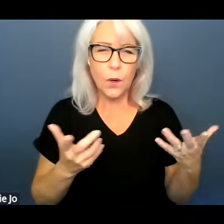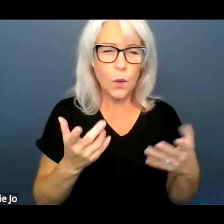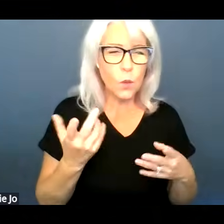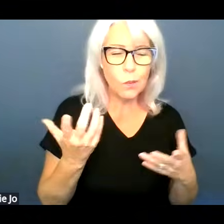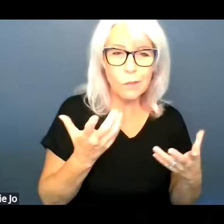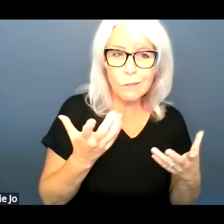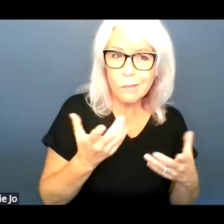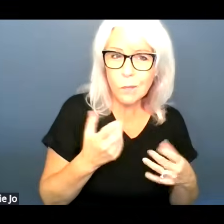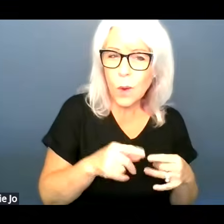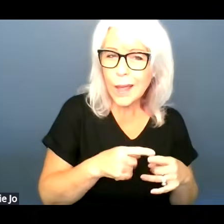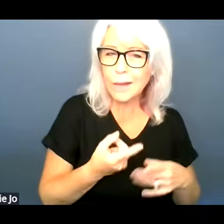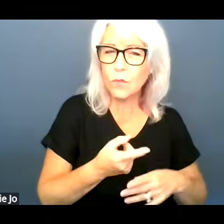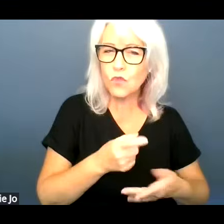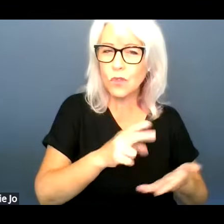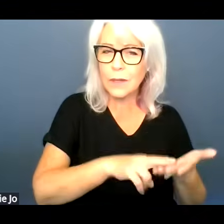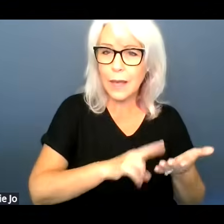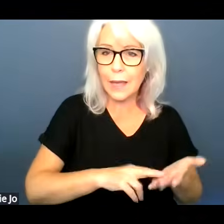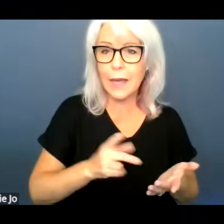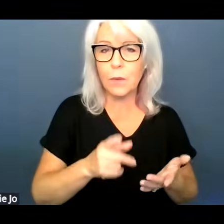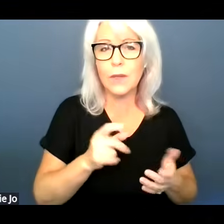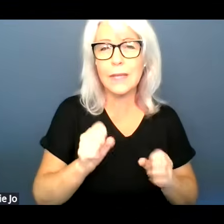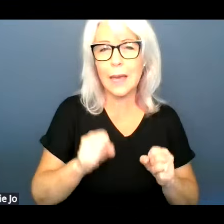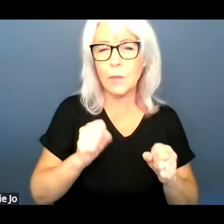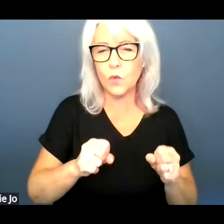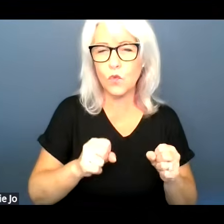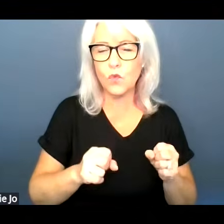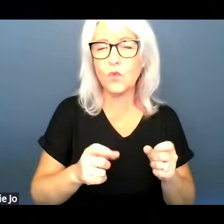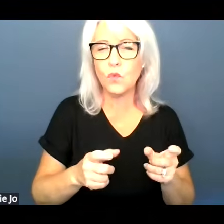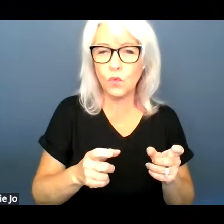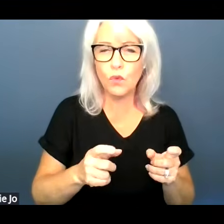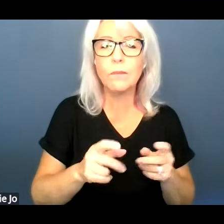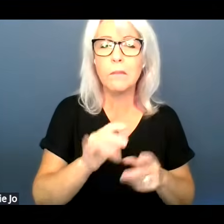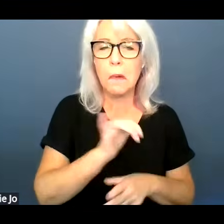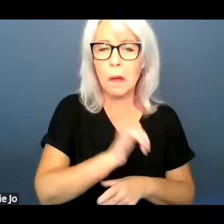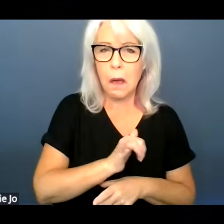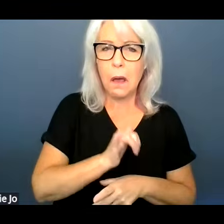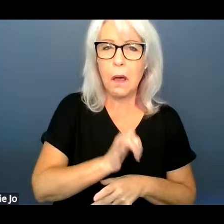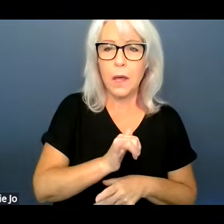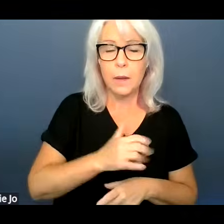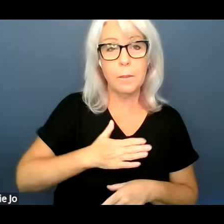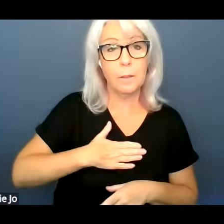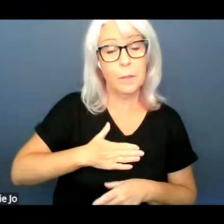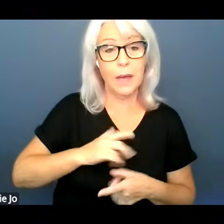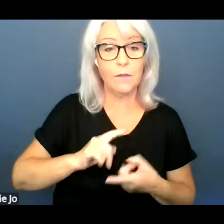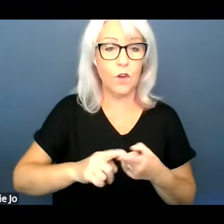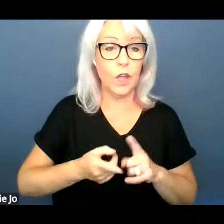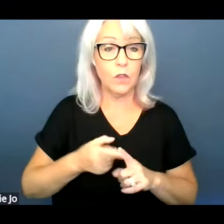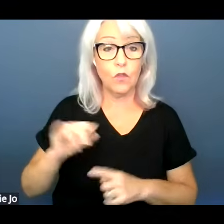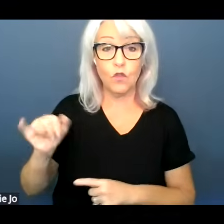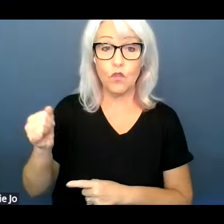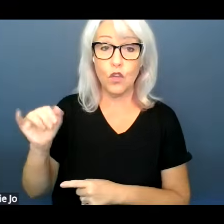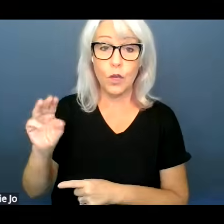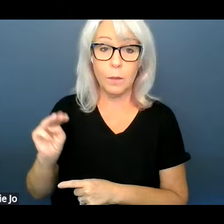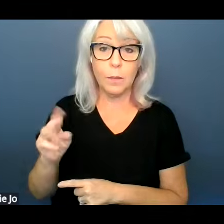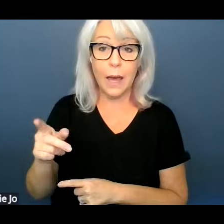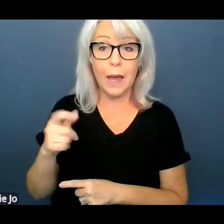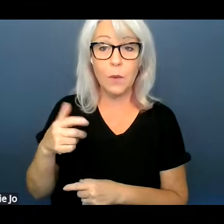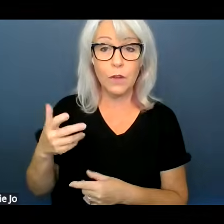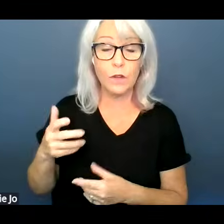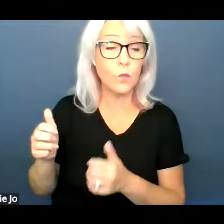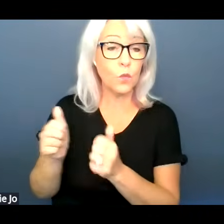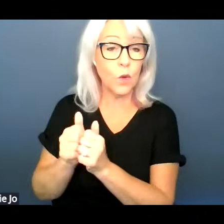I was able to trace that back to Mr. Call him Jim, my friend Jim, who I was with on the 3rd of